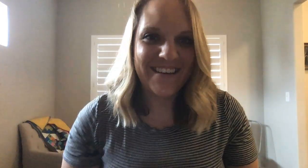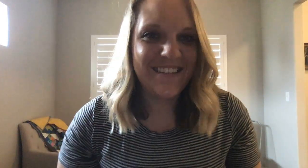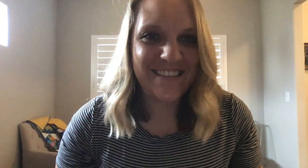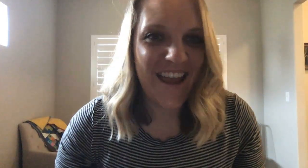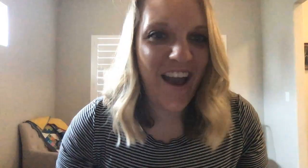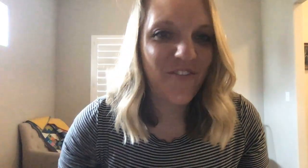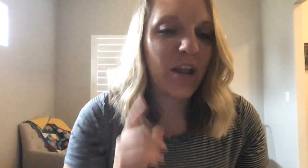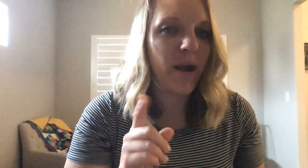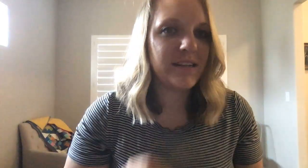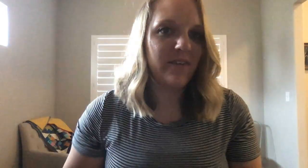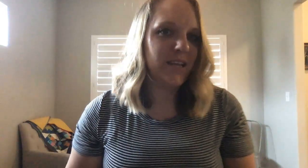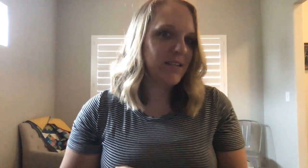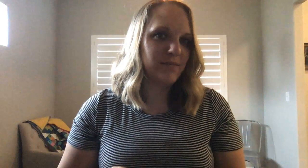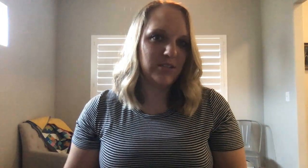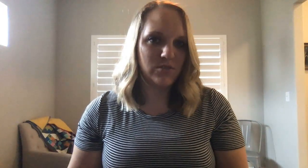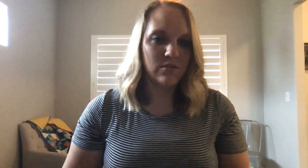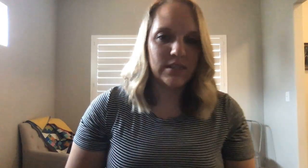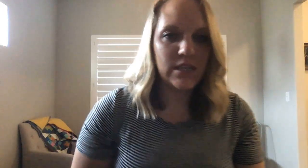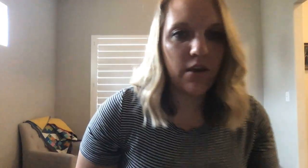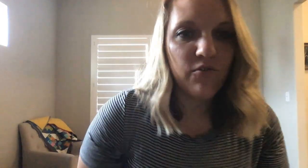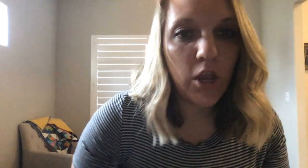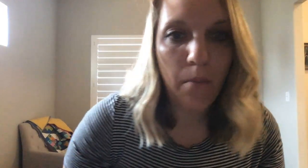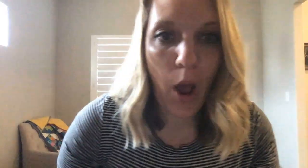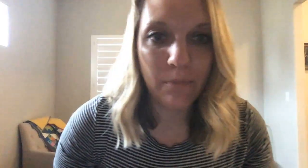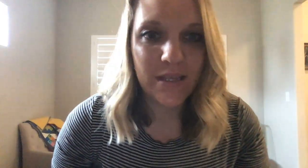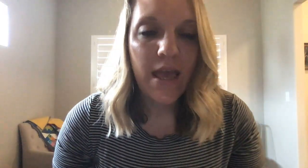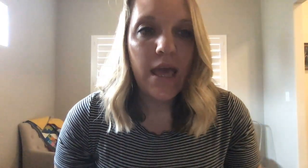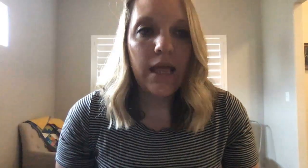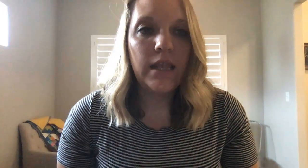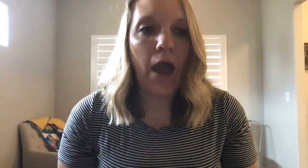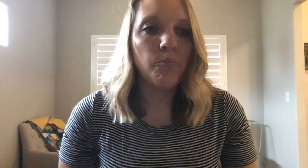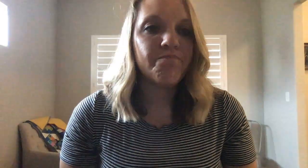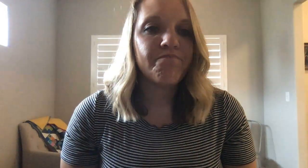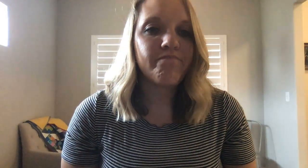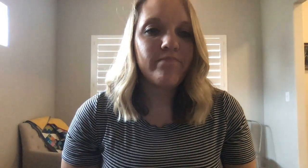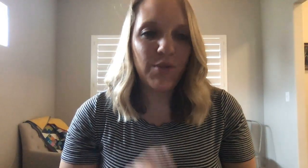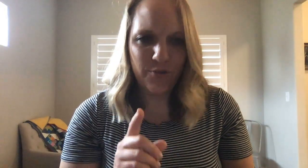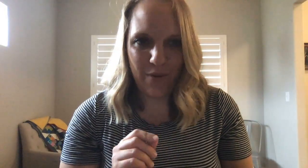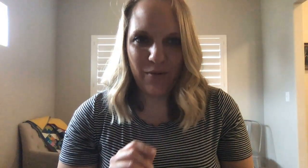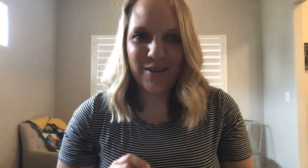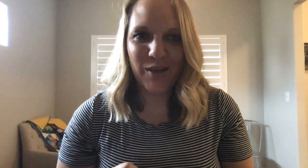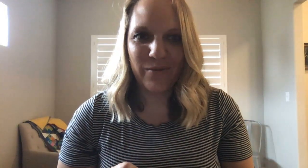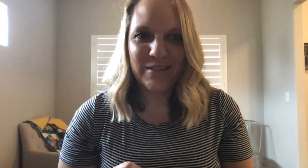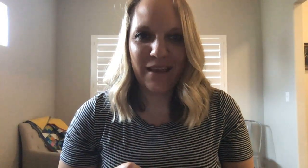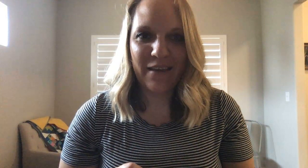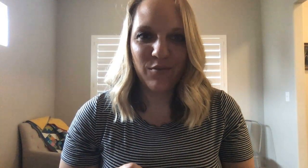Good job. We're going to practice that one next week too, so you can sing it for your moms. Now, remember our song we sang last